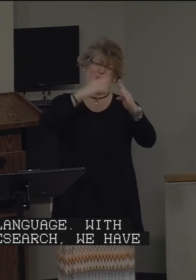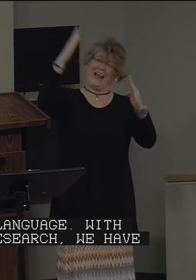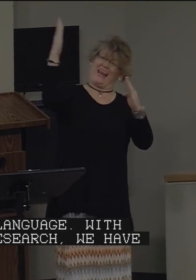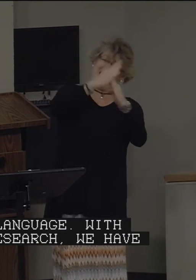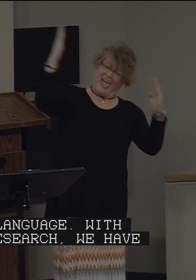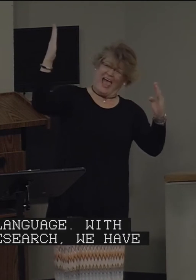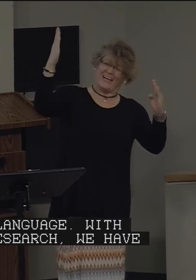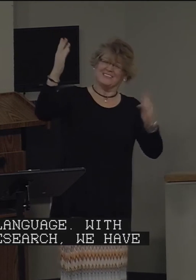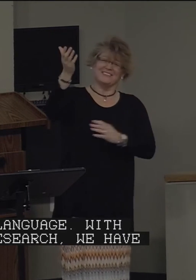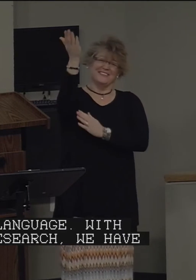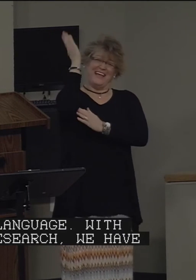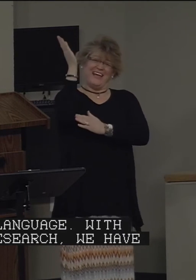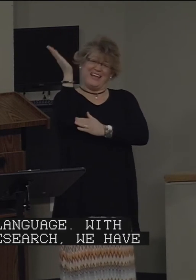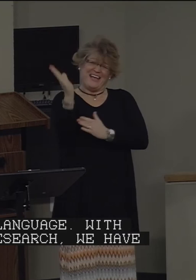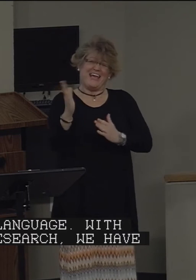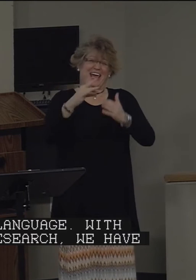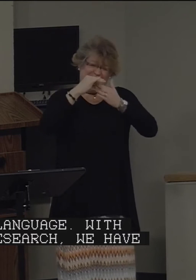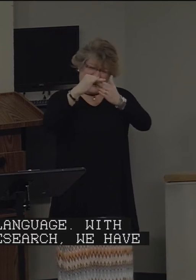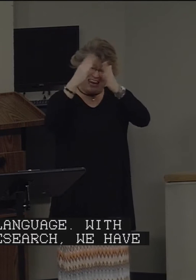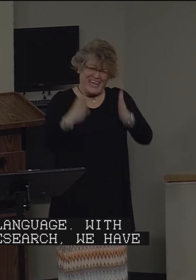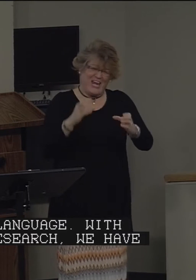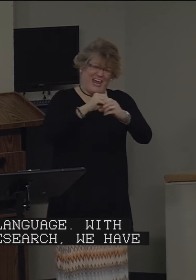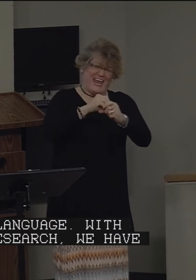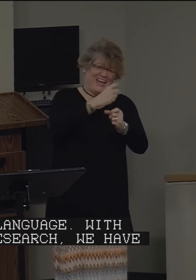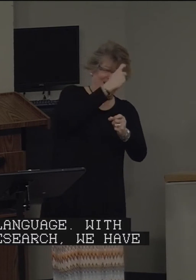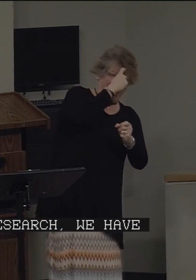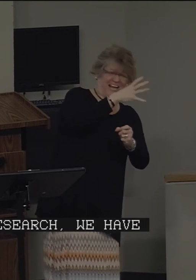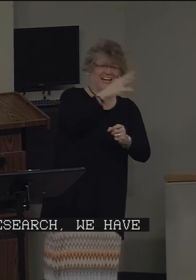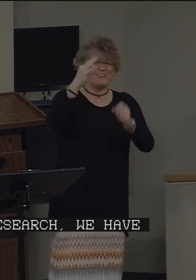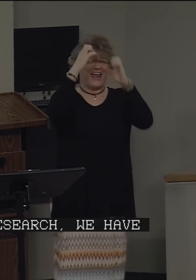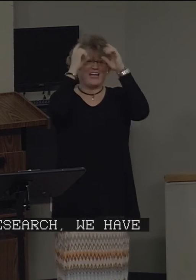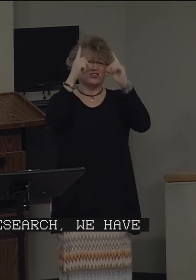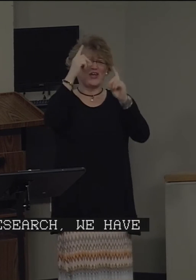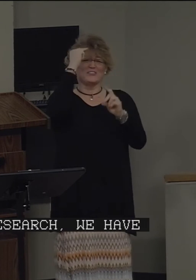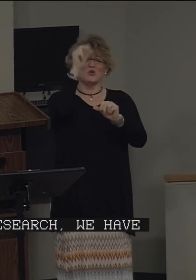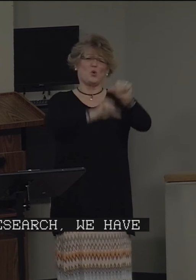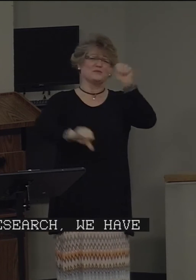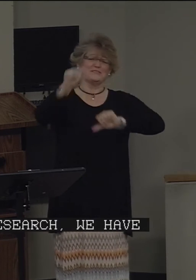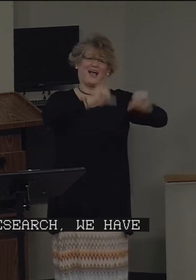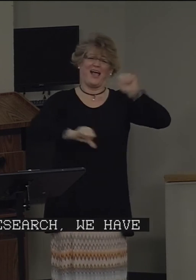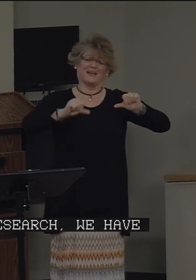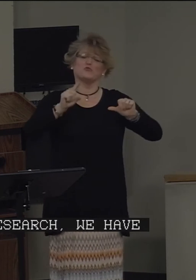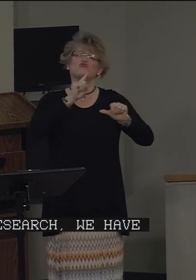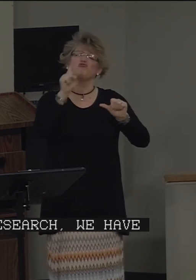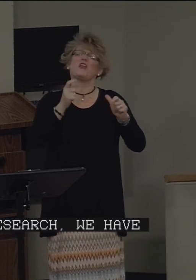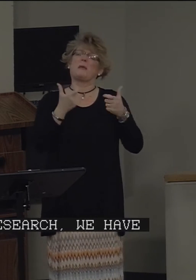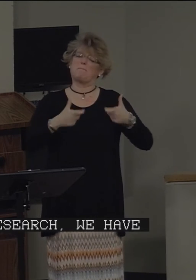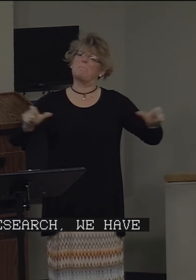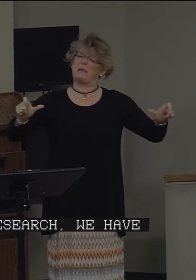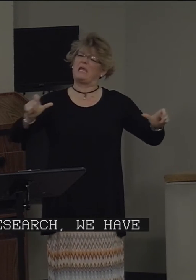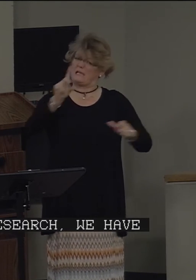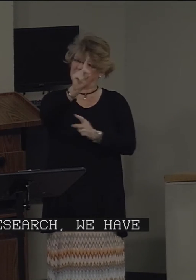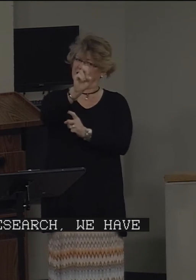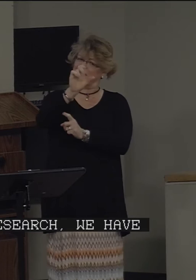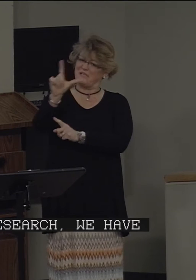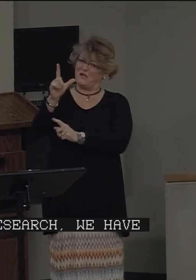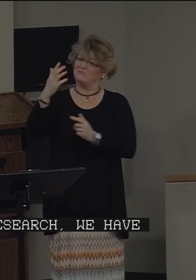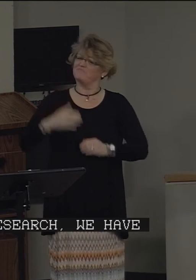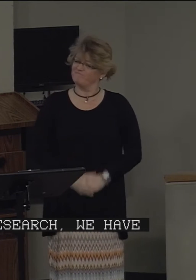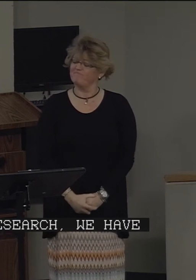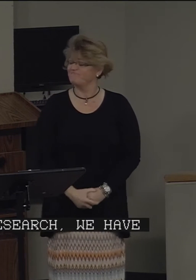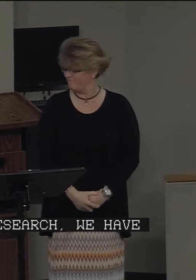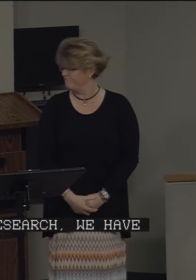we are truly honored to have Dr. Newcombe here. She is a leader in the cognitive sciences and the field of educational